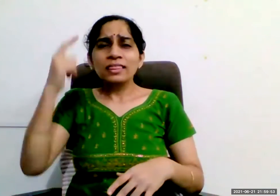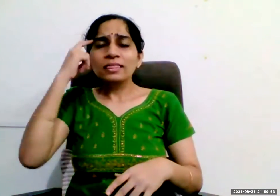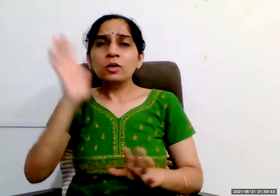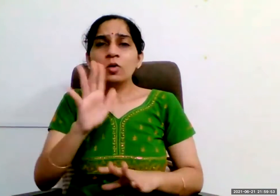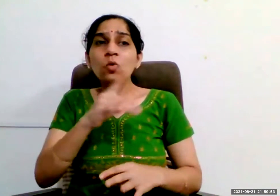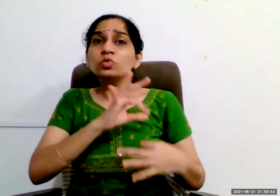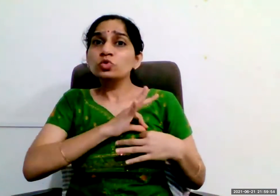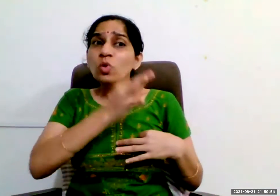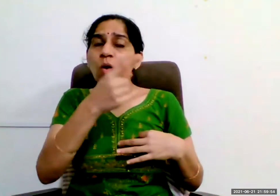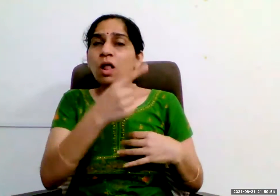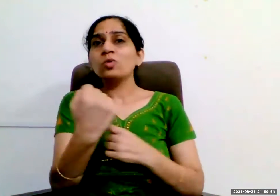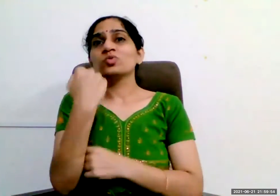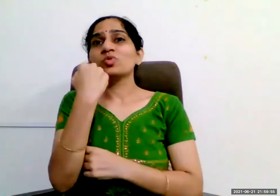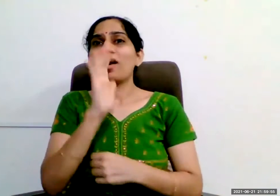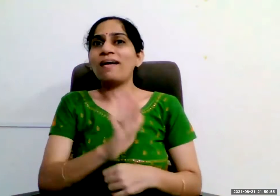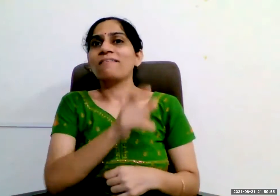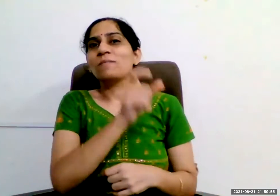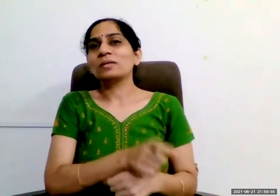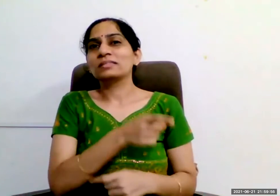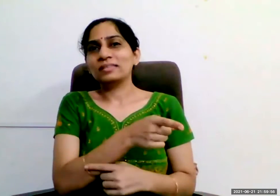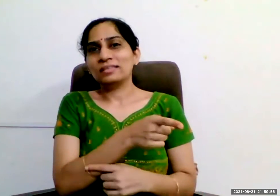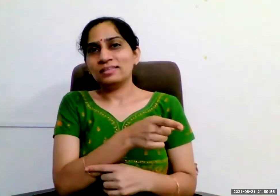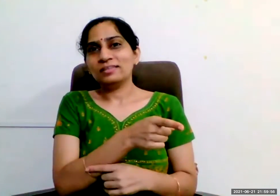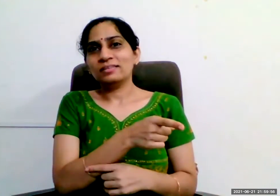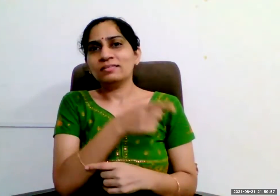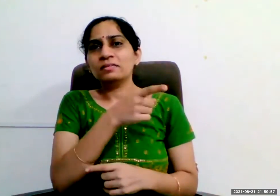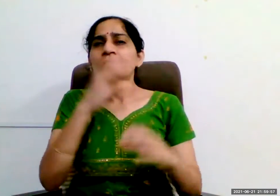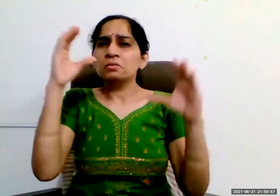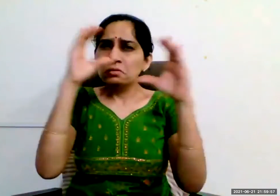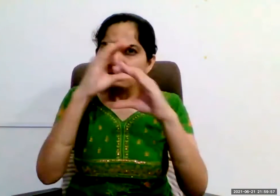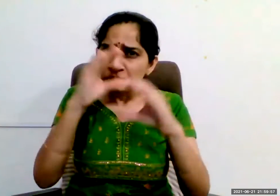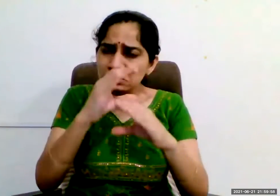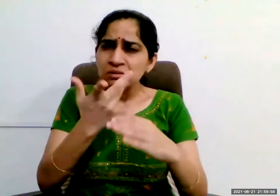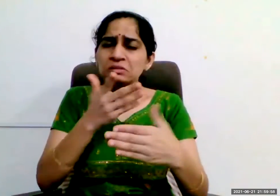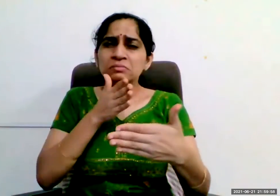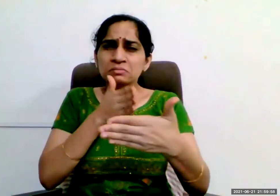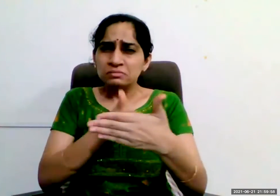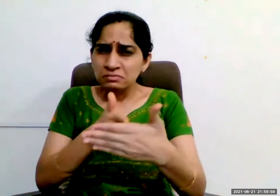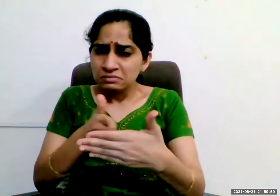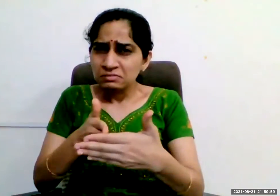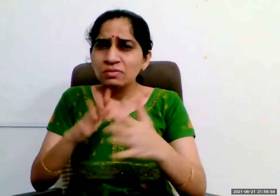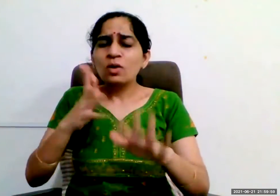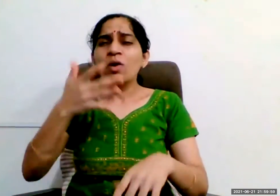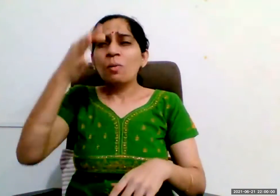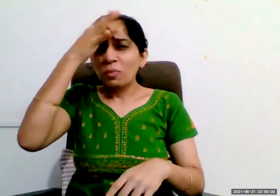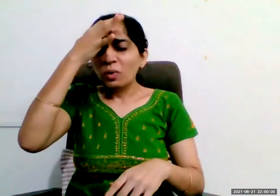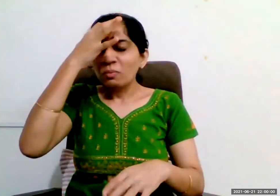And no confusion, your confusions, your challenges, your problems are smaller